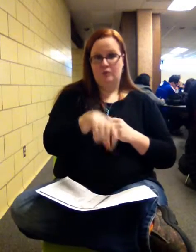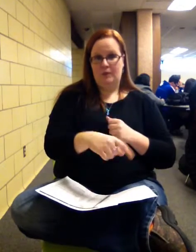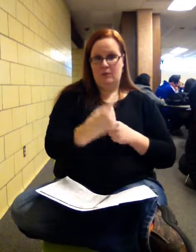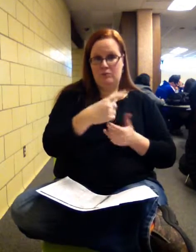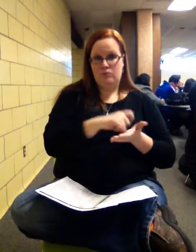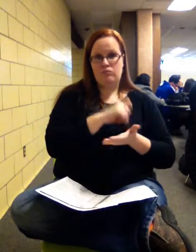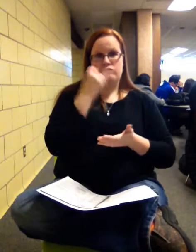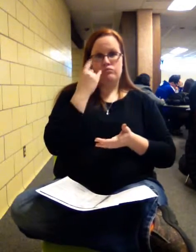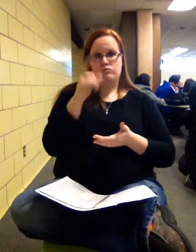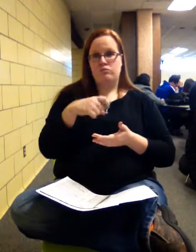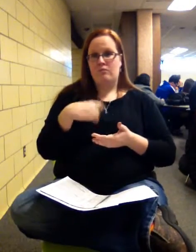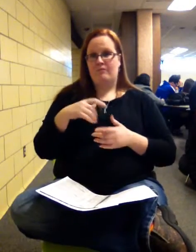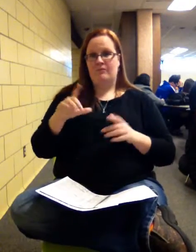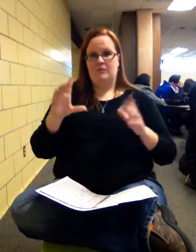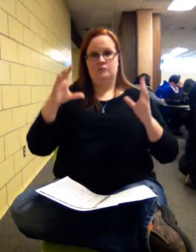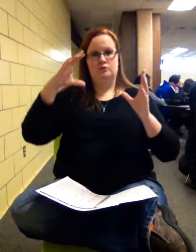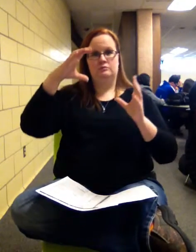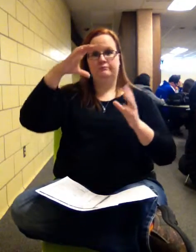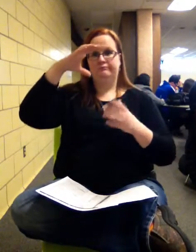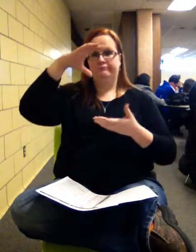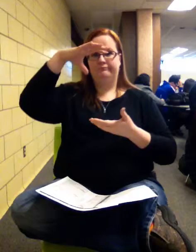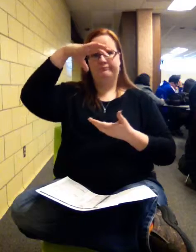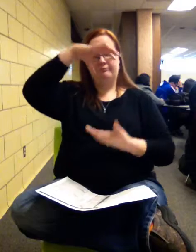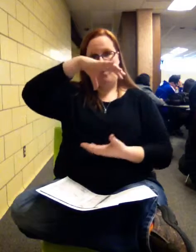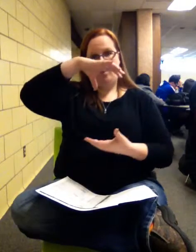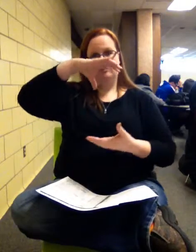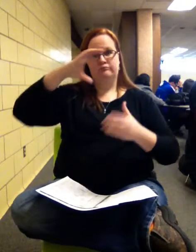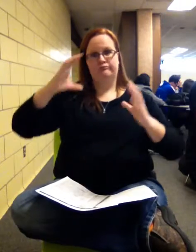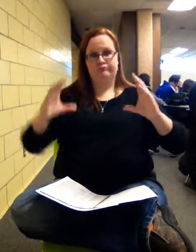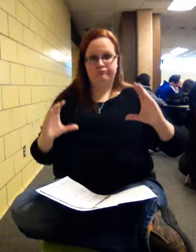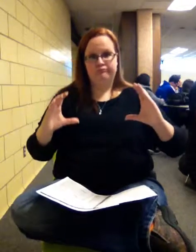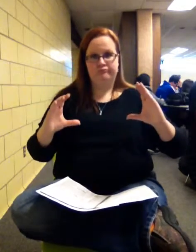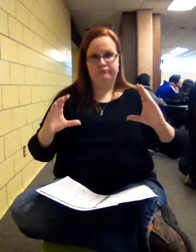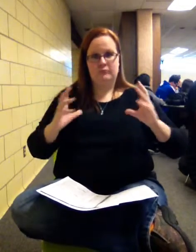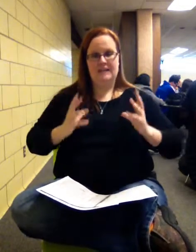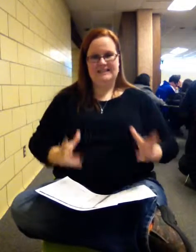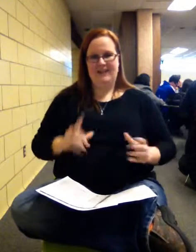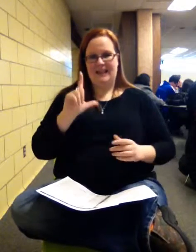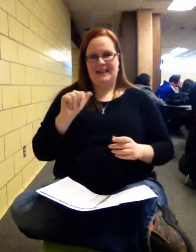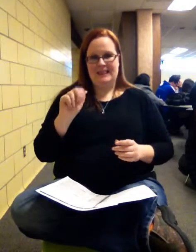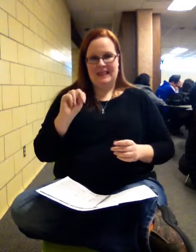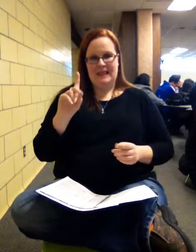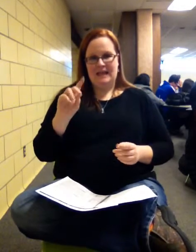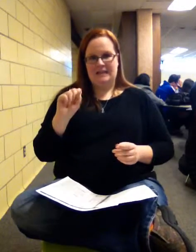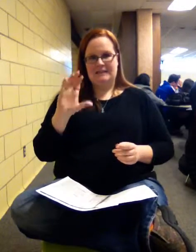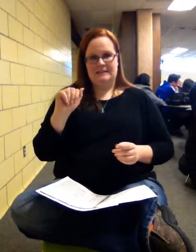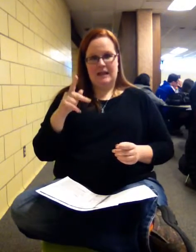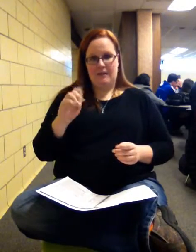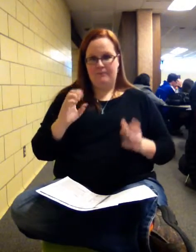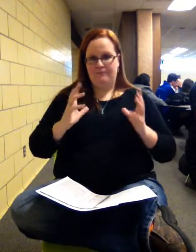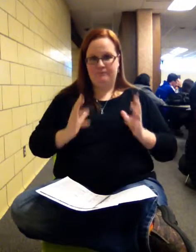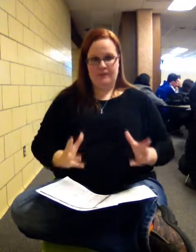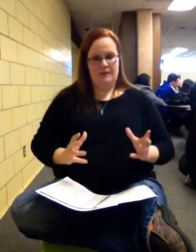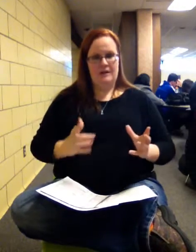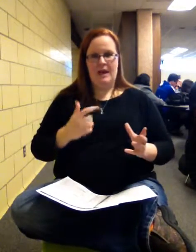to landscape it, do that. But I don't want to have to hold your paper up and look at this and then have another sheet that I'm trying to line